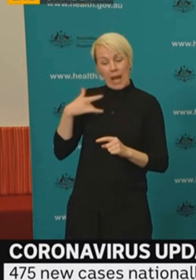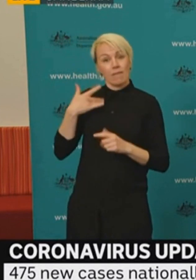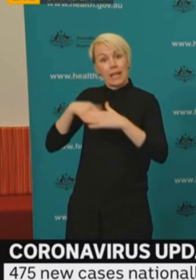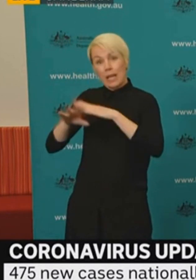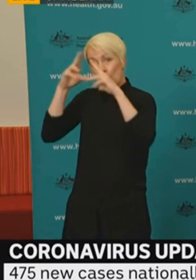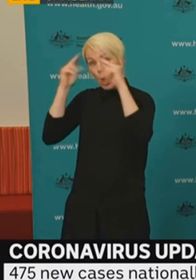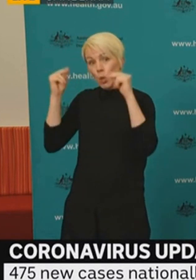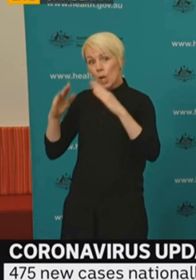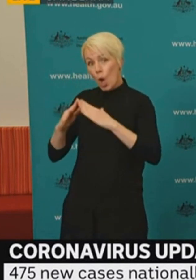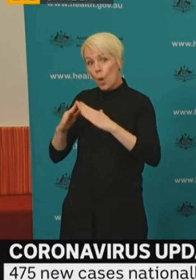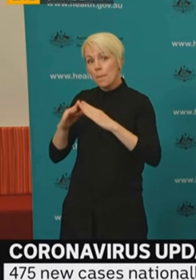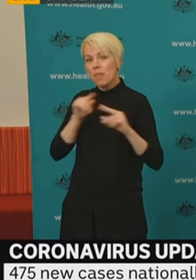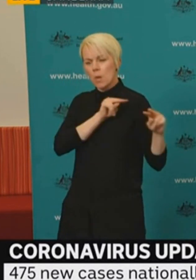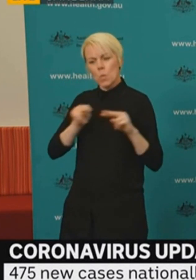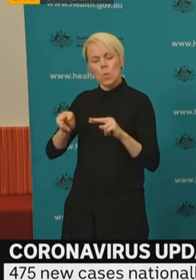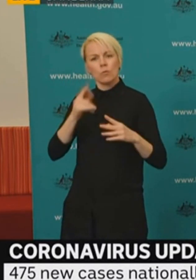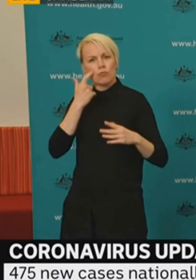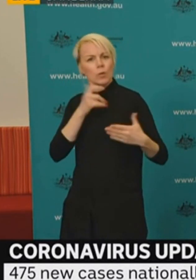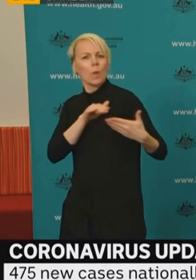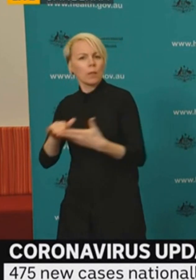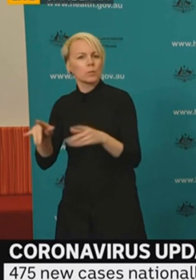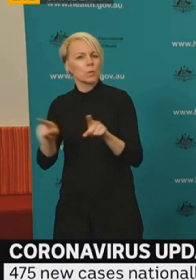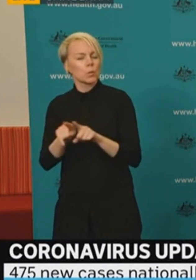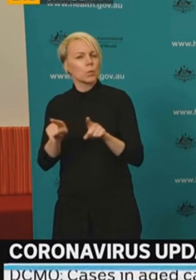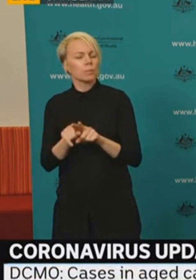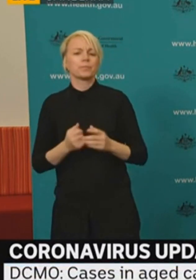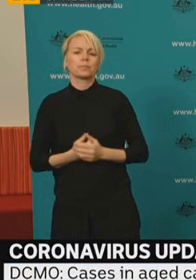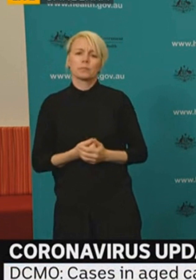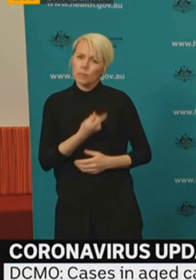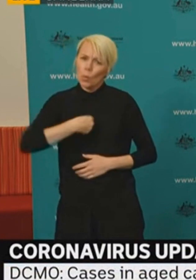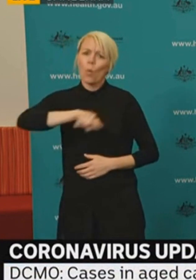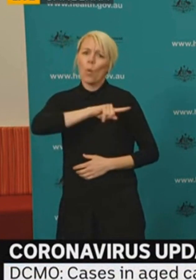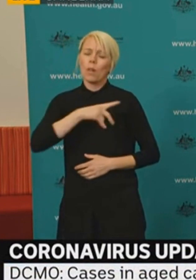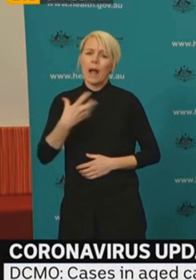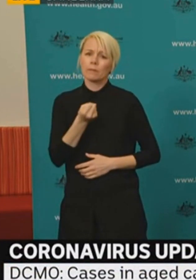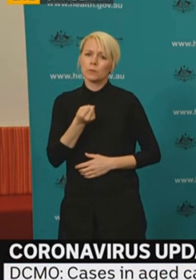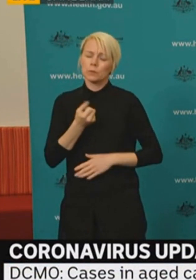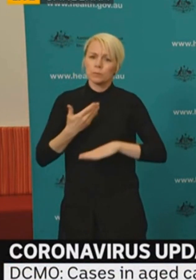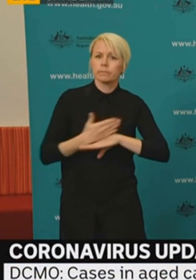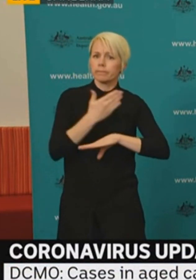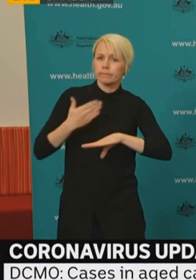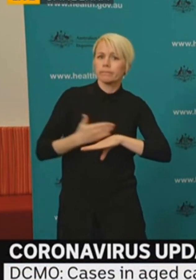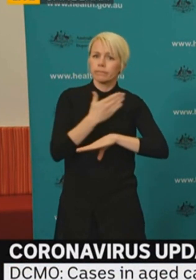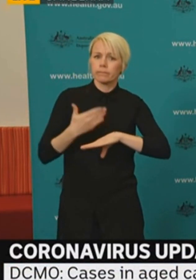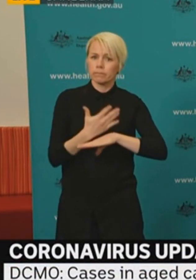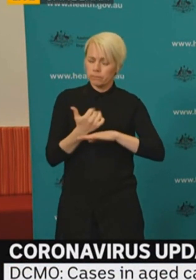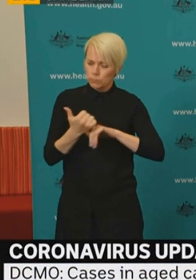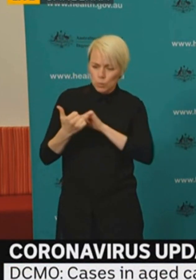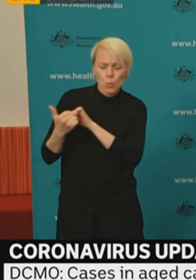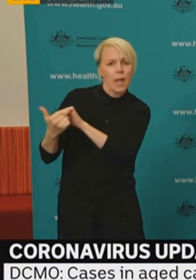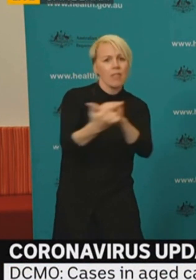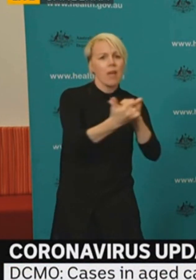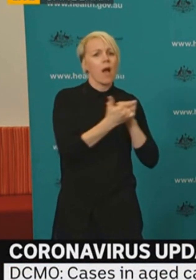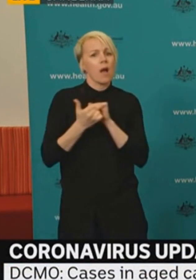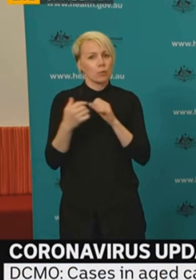is a challenge that we all need to work together to meet quickly, for the safety of those who